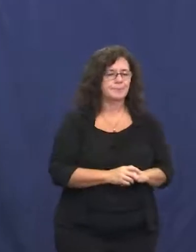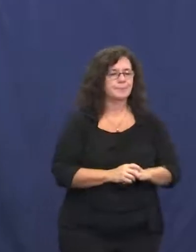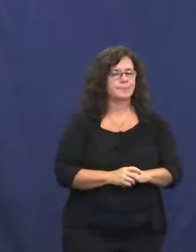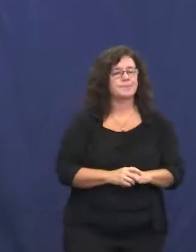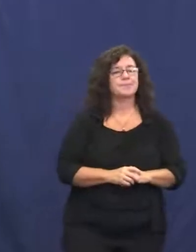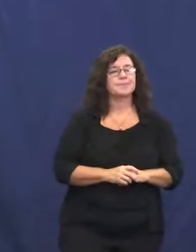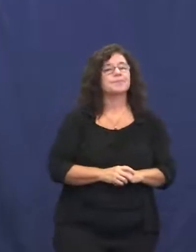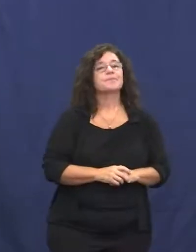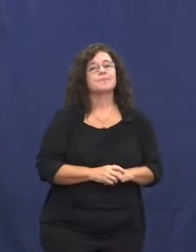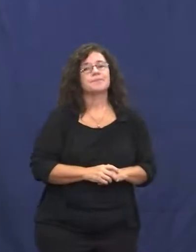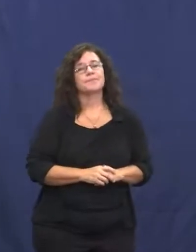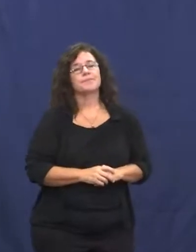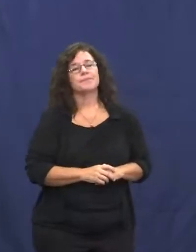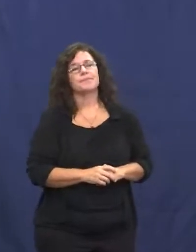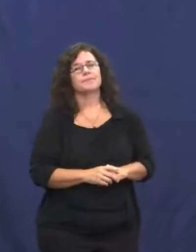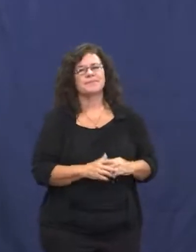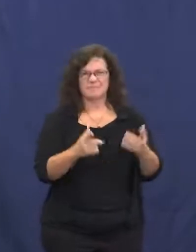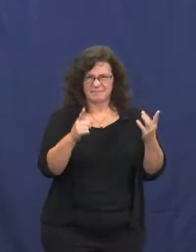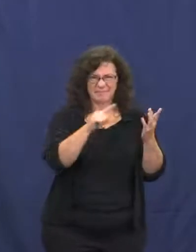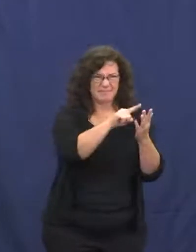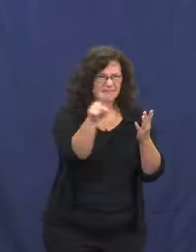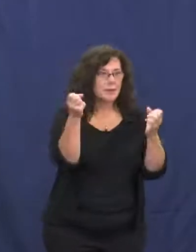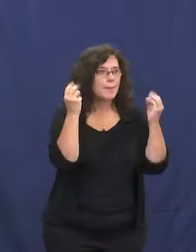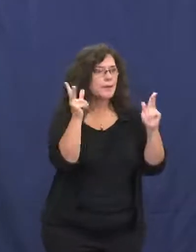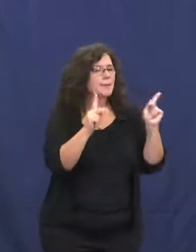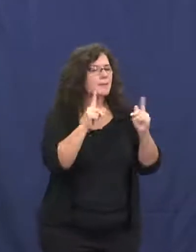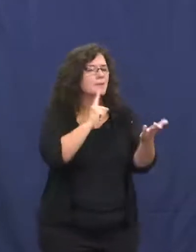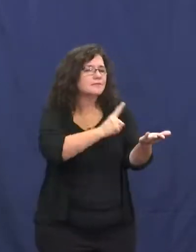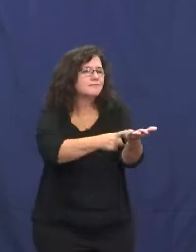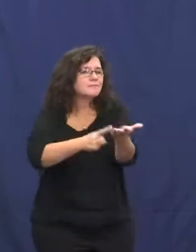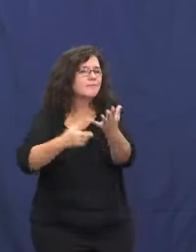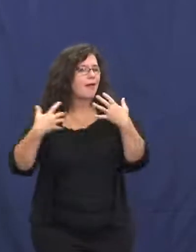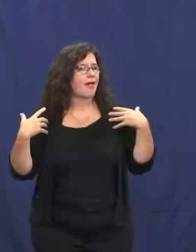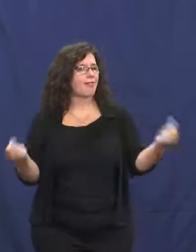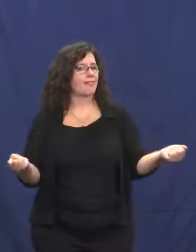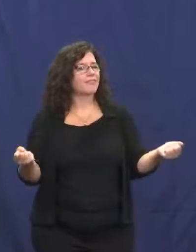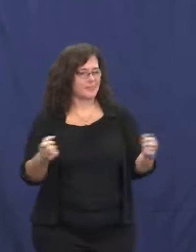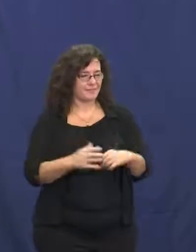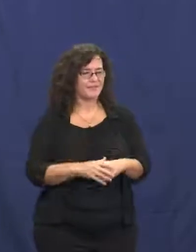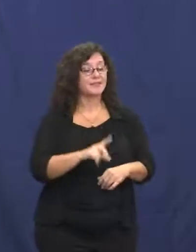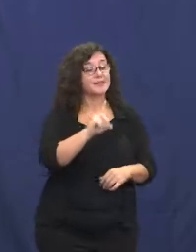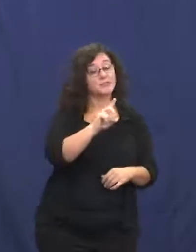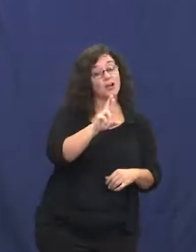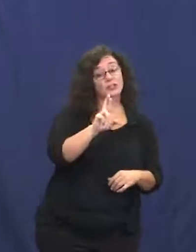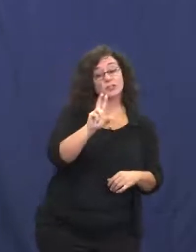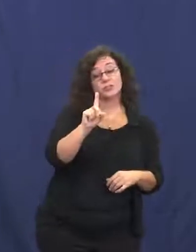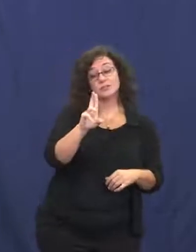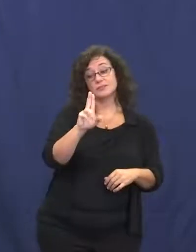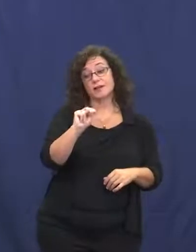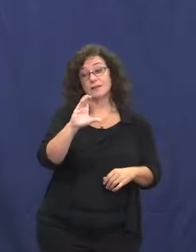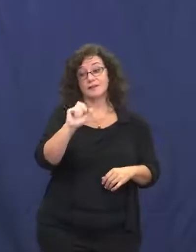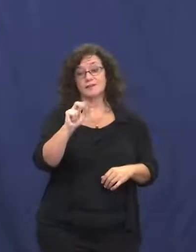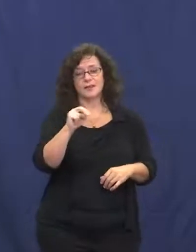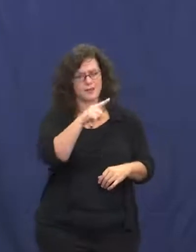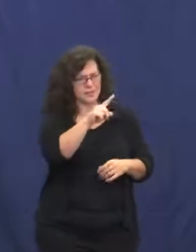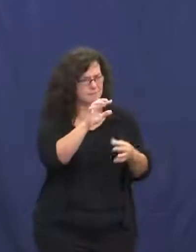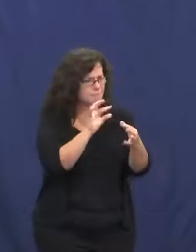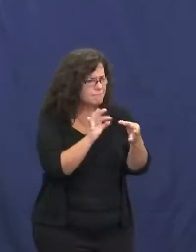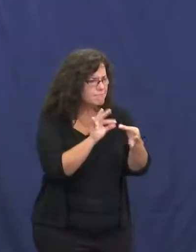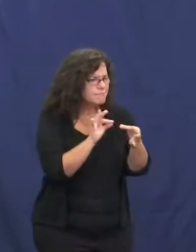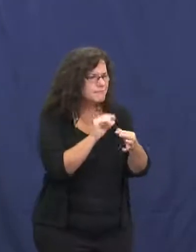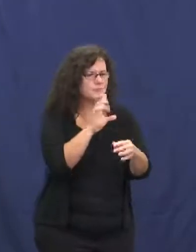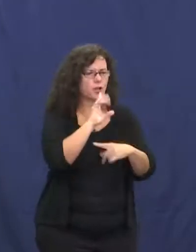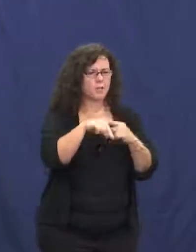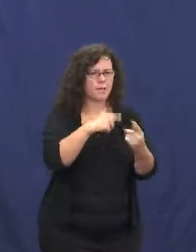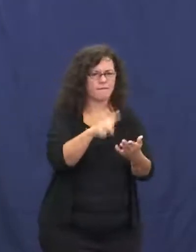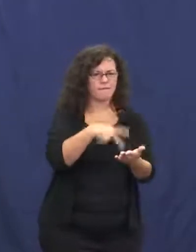talking about today is health, and it was wonderful to hear from Dr. Duncan about fall prevention. And you might think, well, what is a trauma surgeon? Why is he out front talking